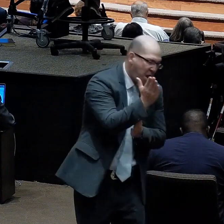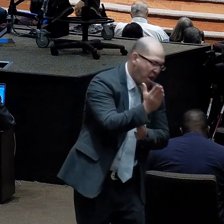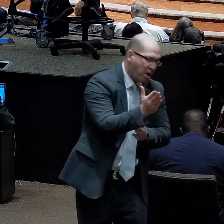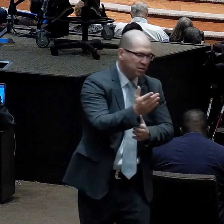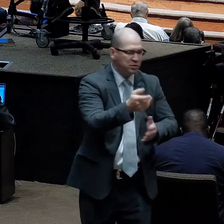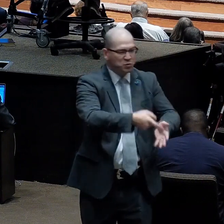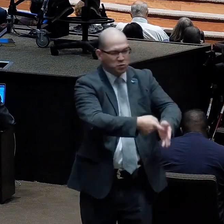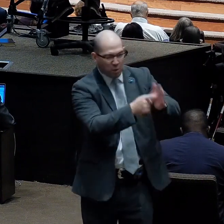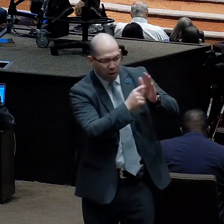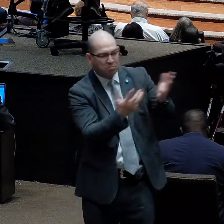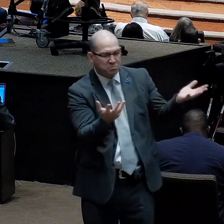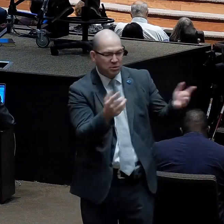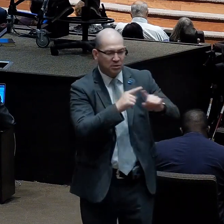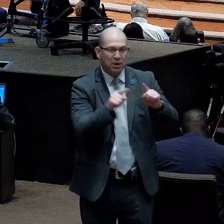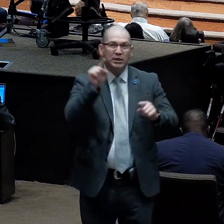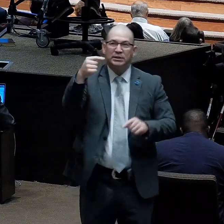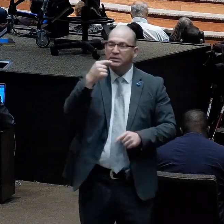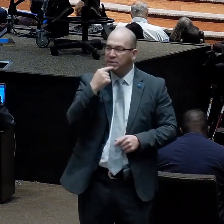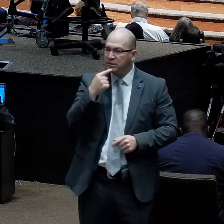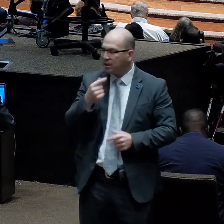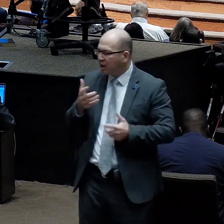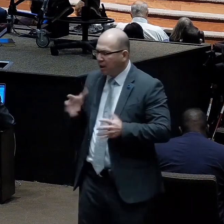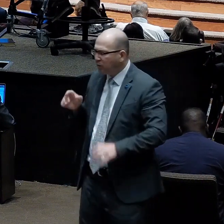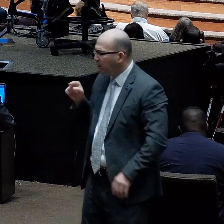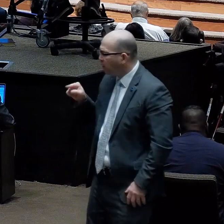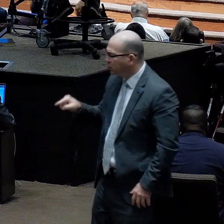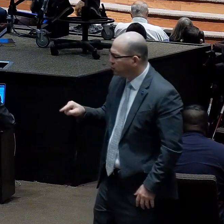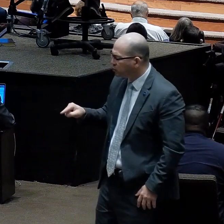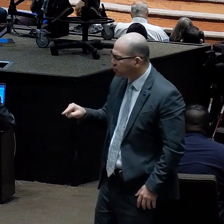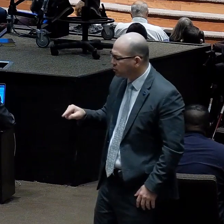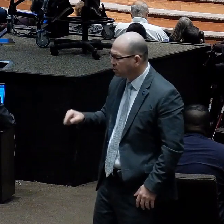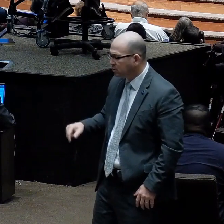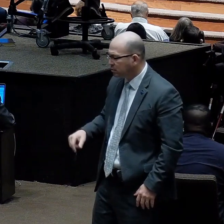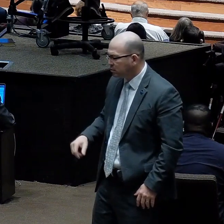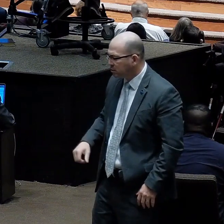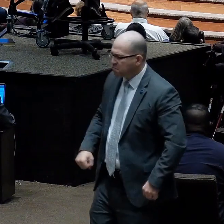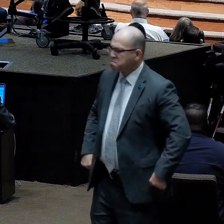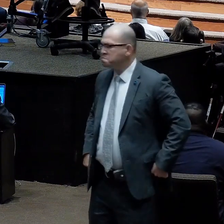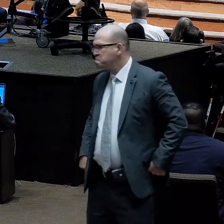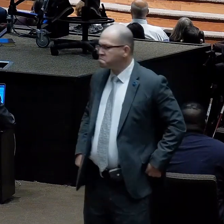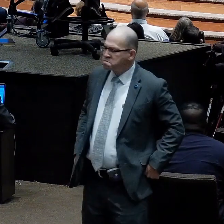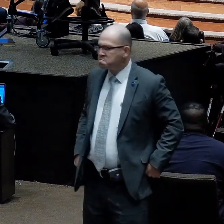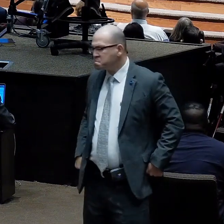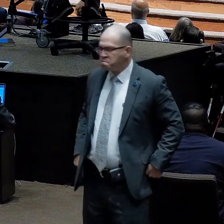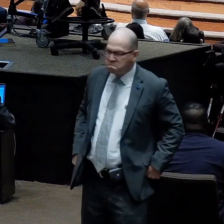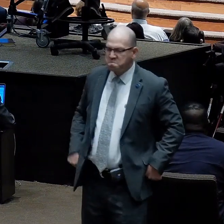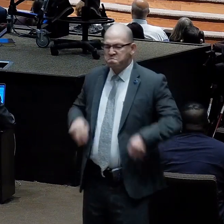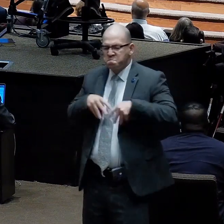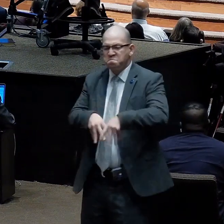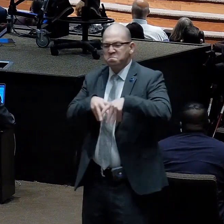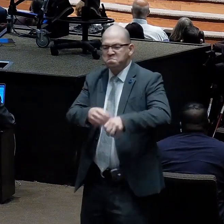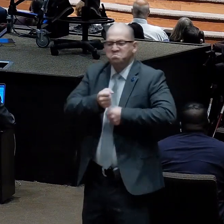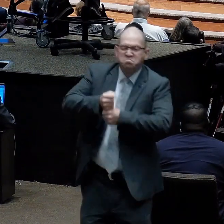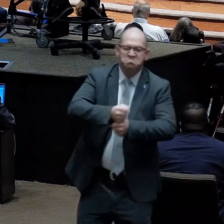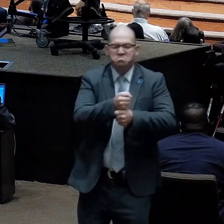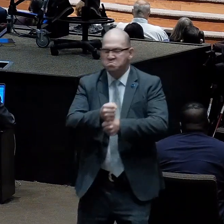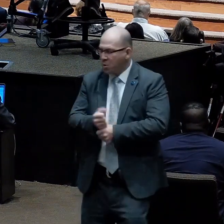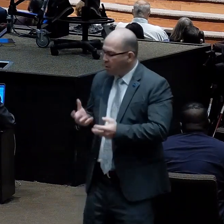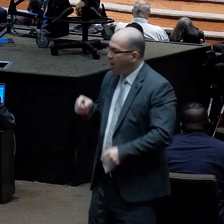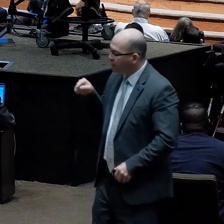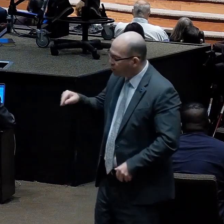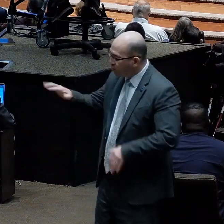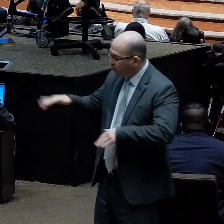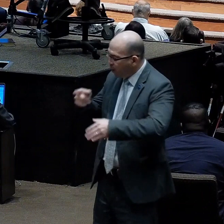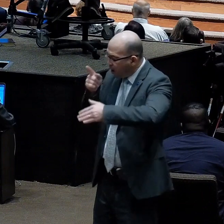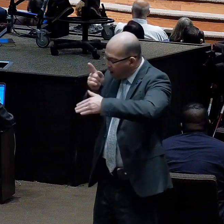But God says, I don't want you thumping your chest in that way. I want you to walk humbly.